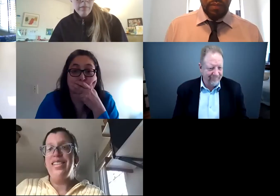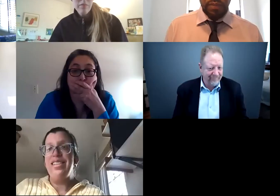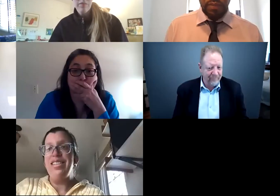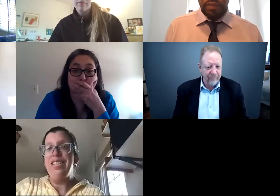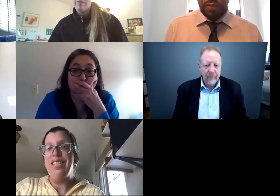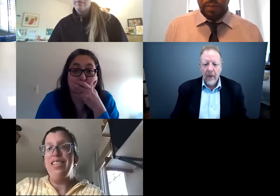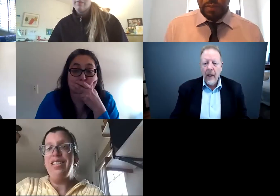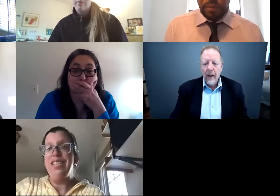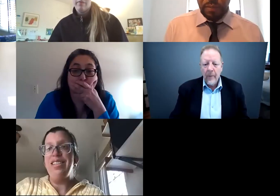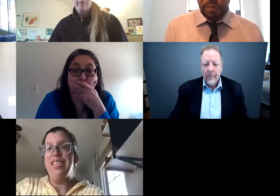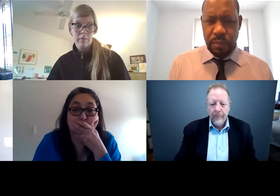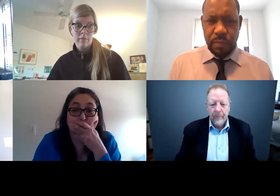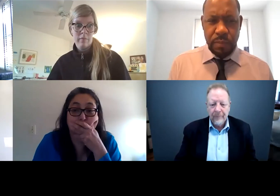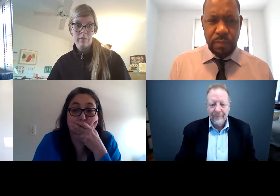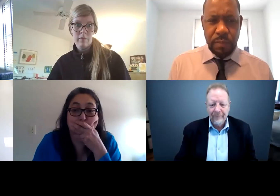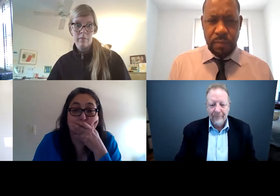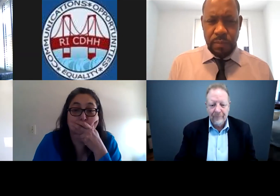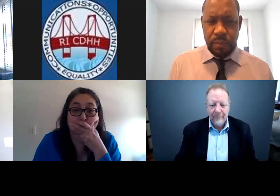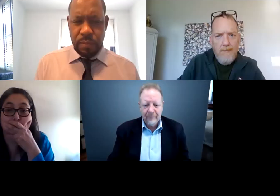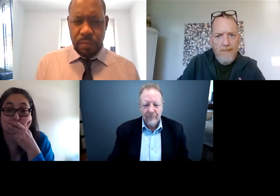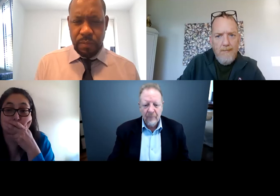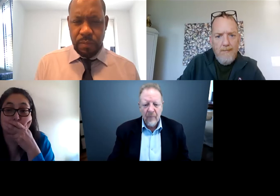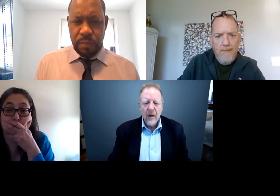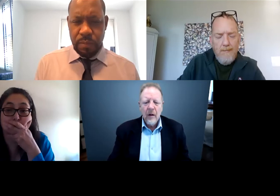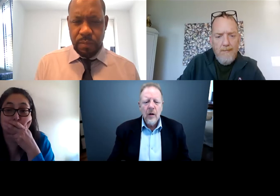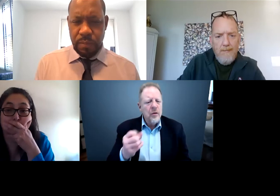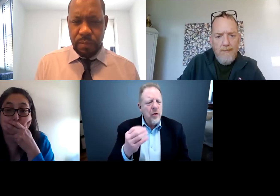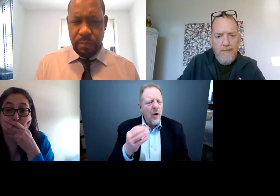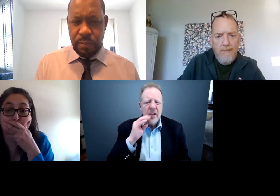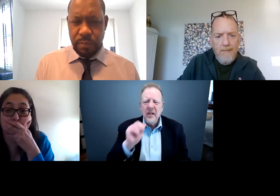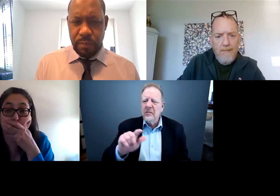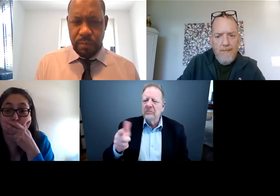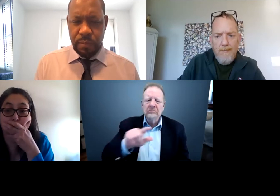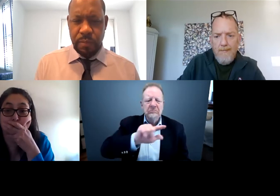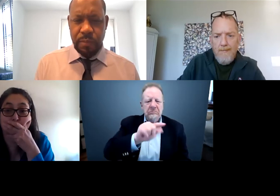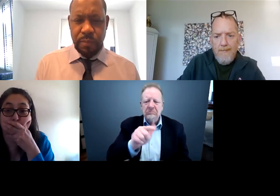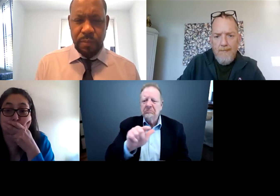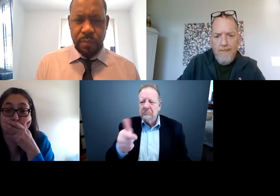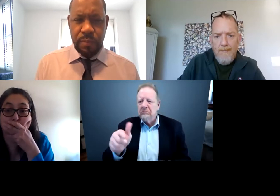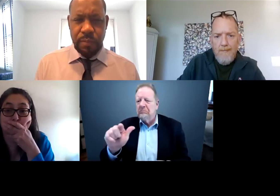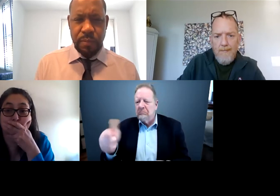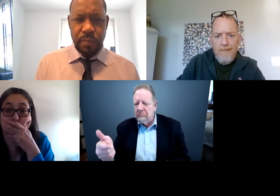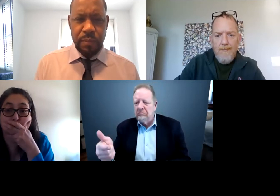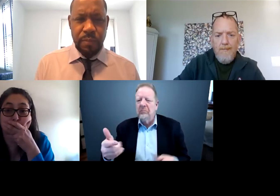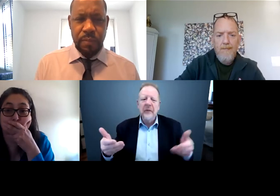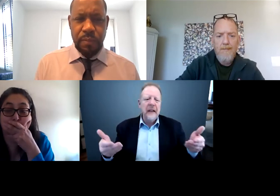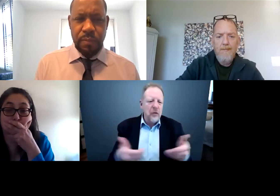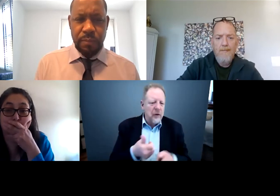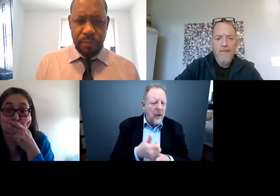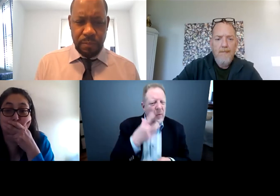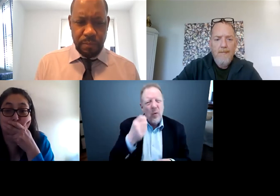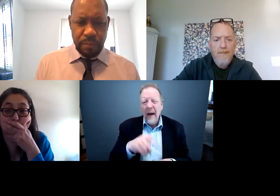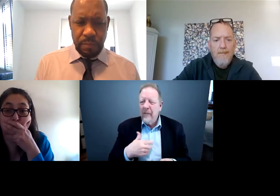So if we'll just take turns, just introducing ourselves. We have a couple new people here